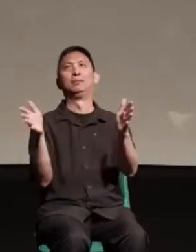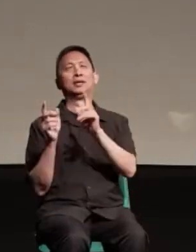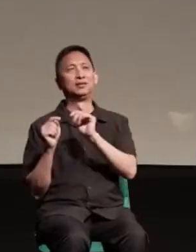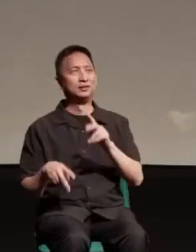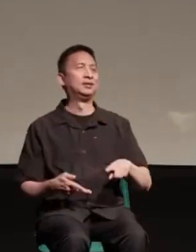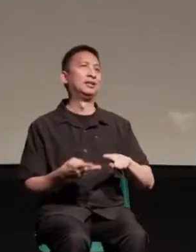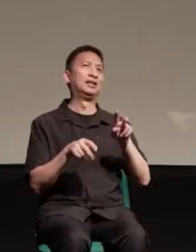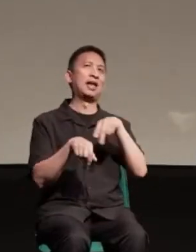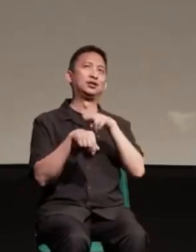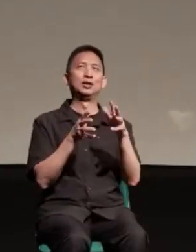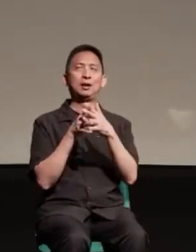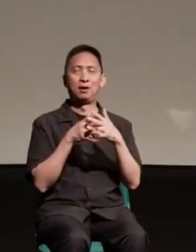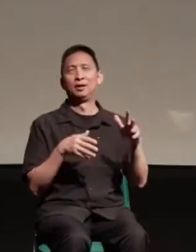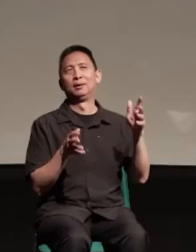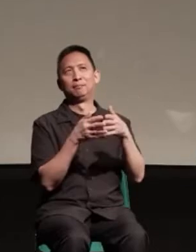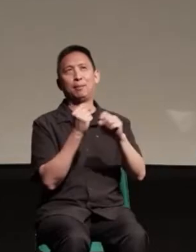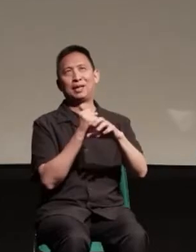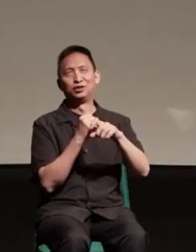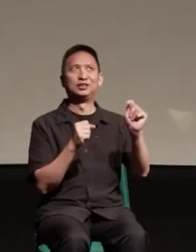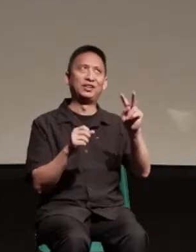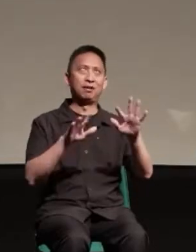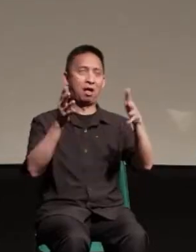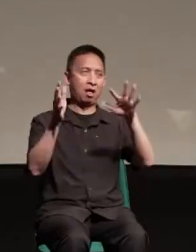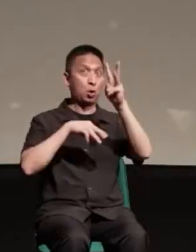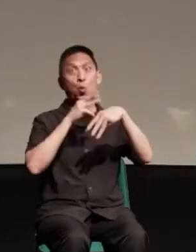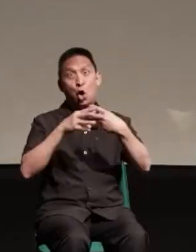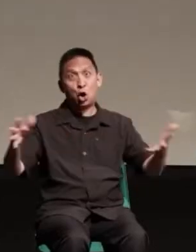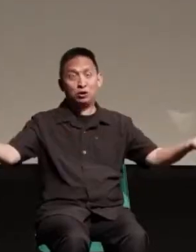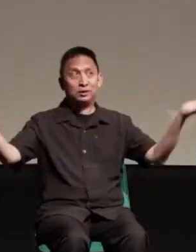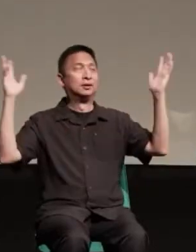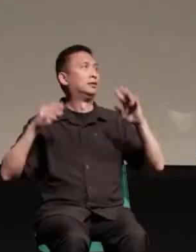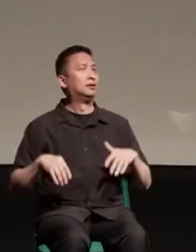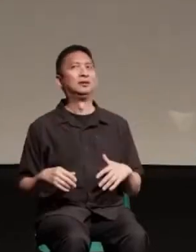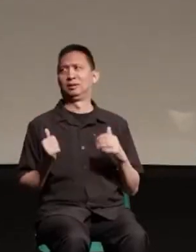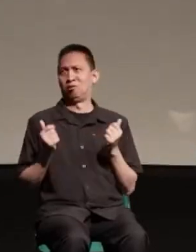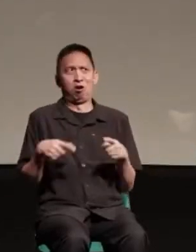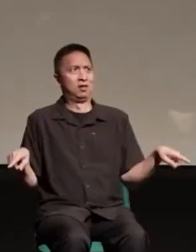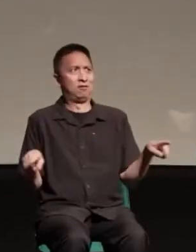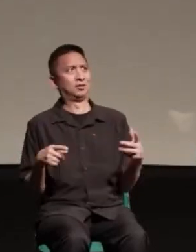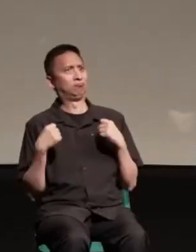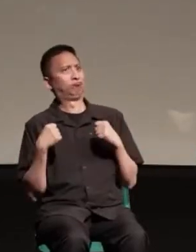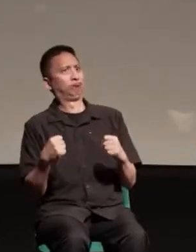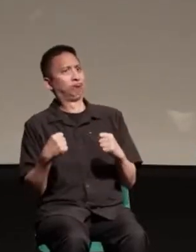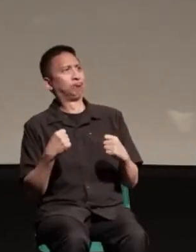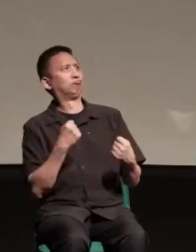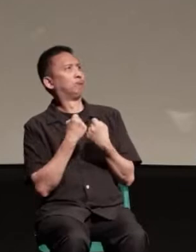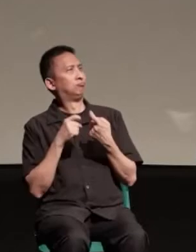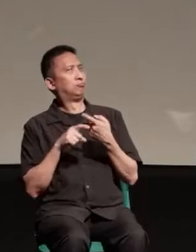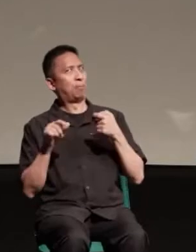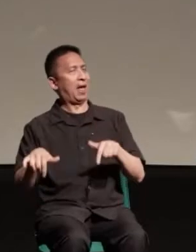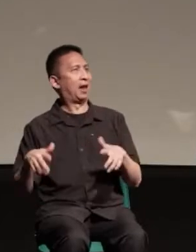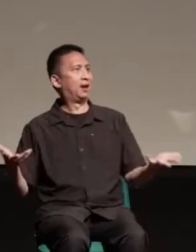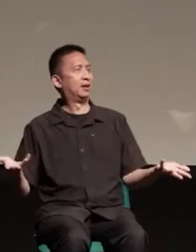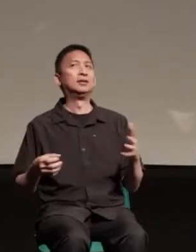Telecommunications Association, the World Channel. So, I mean, one of our greatest strengths in public media is how decentralized we are and how locally owned and